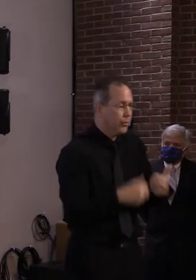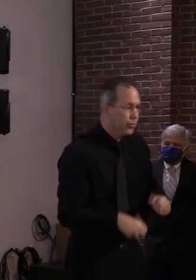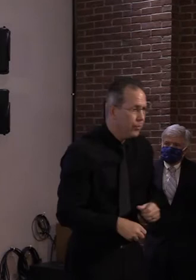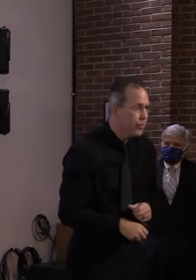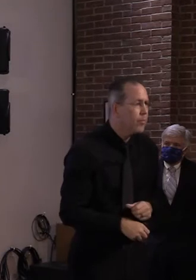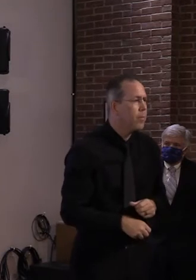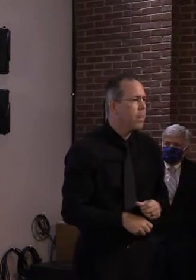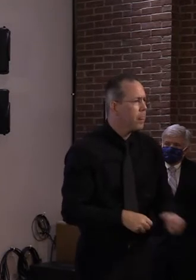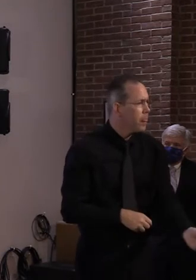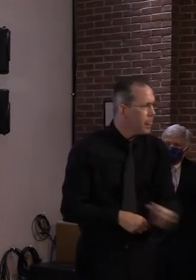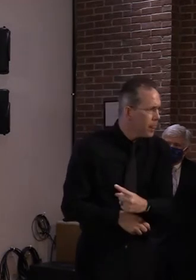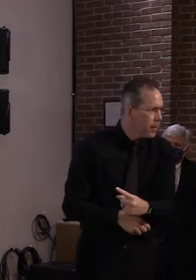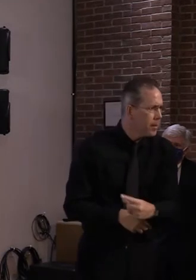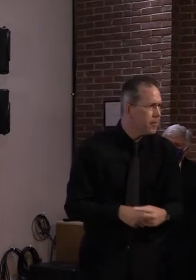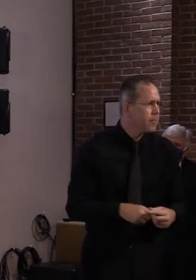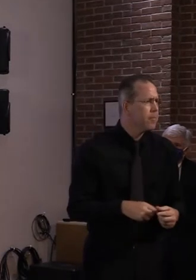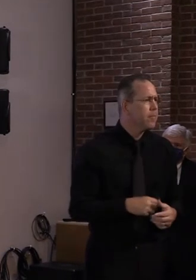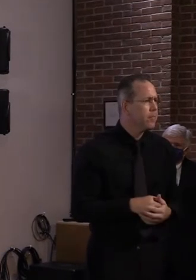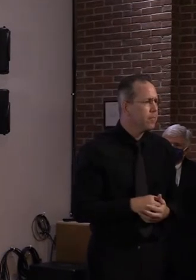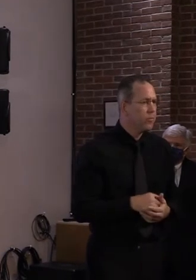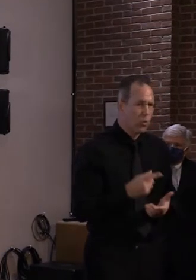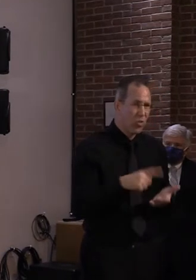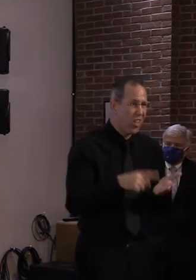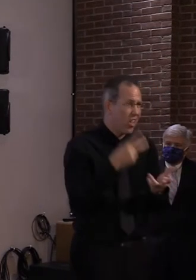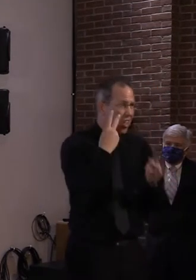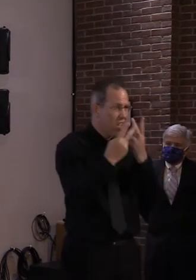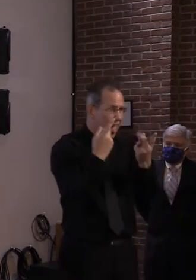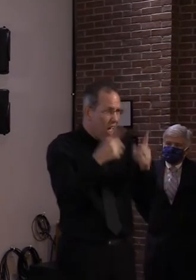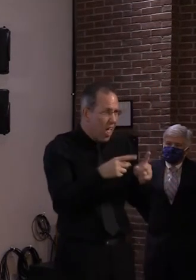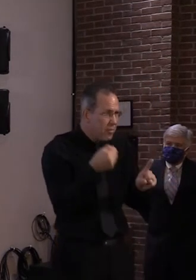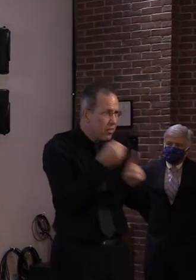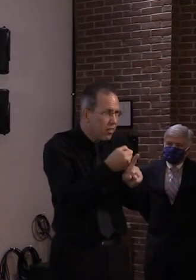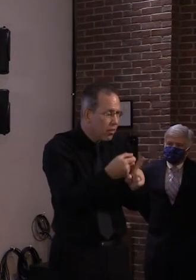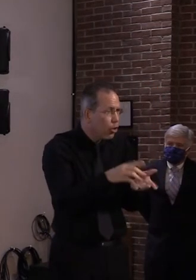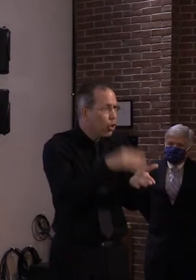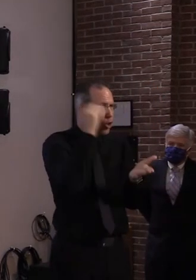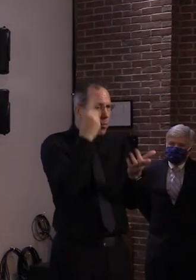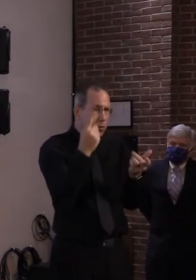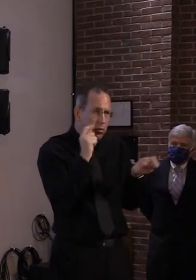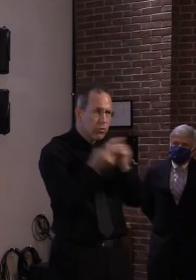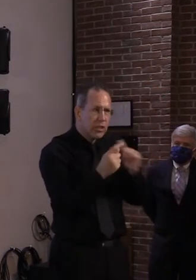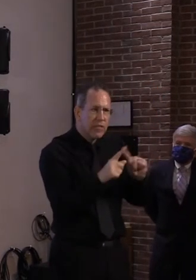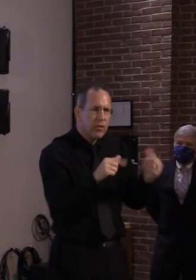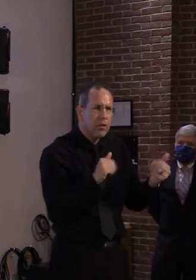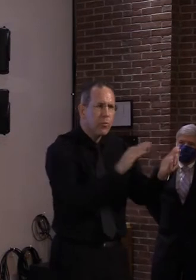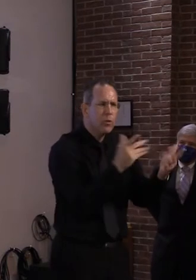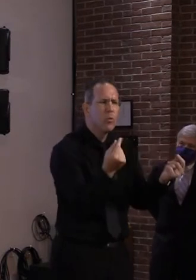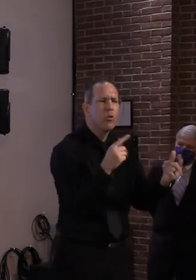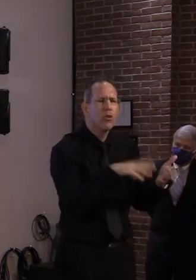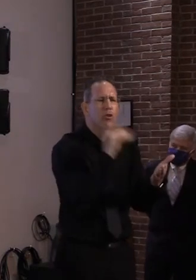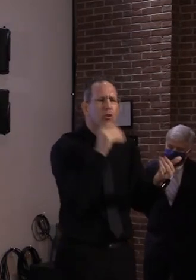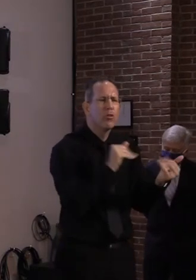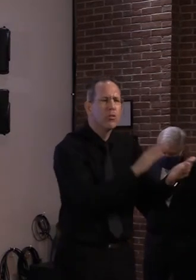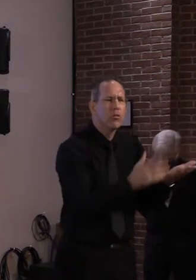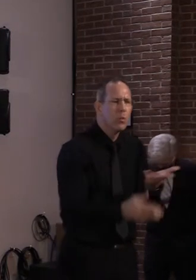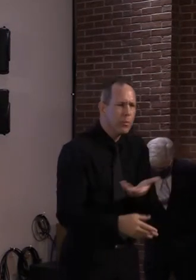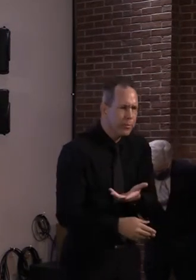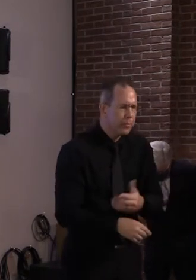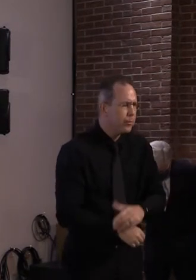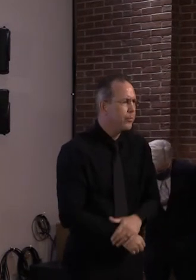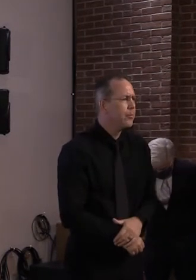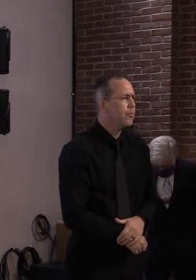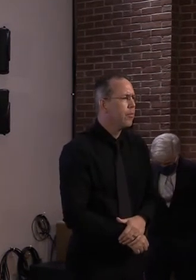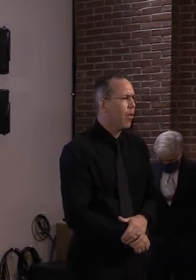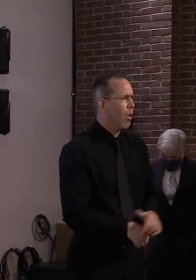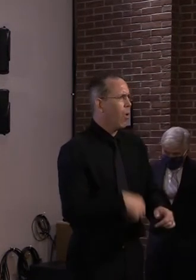again? Oh, it's already affected that. Since that was so early in the game,